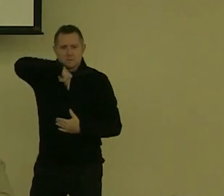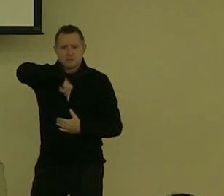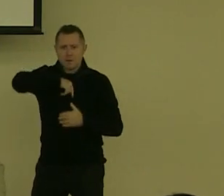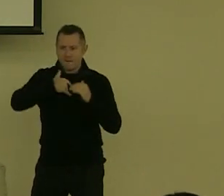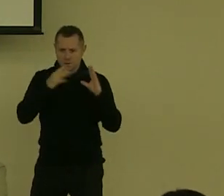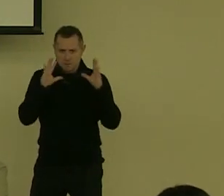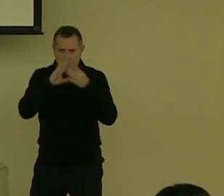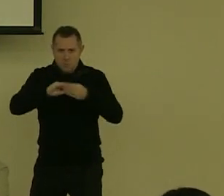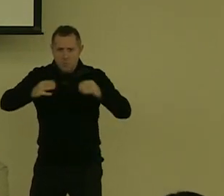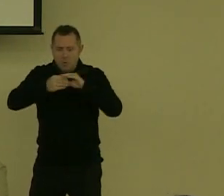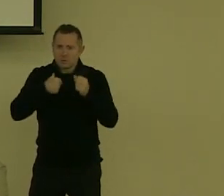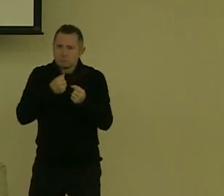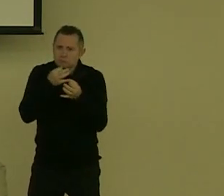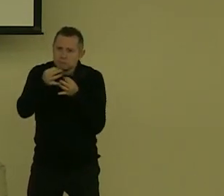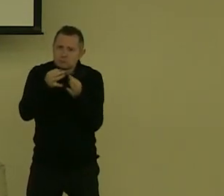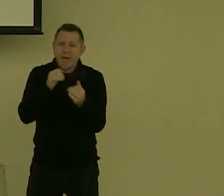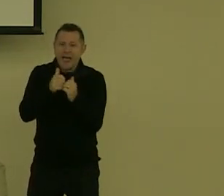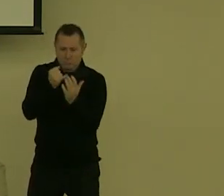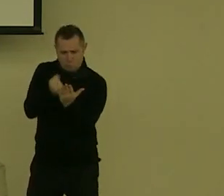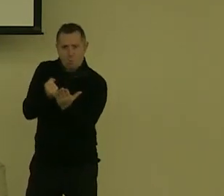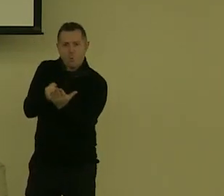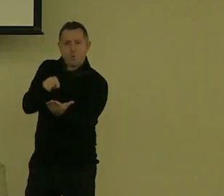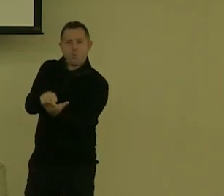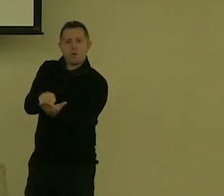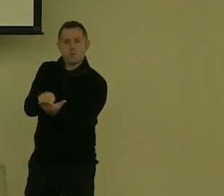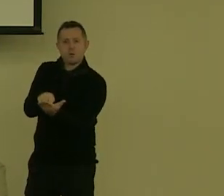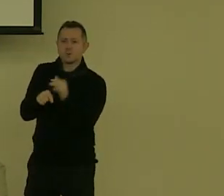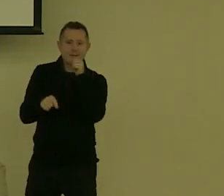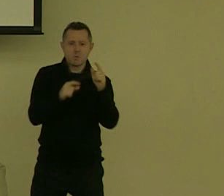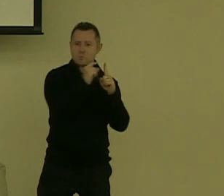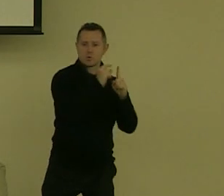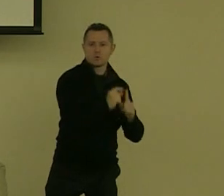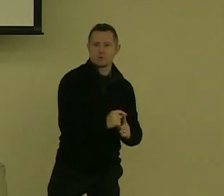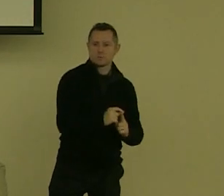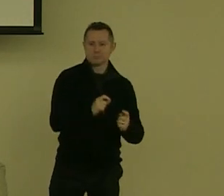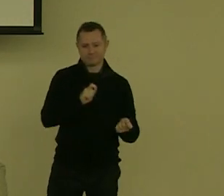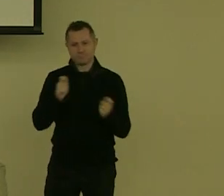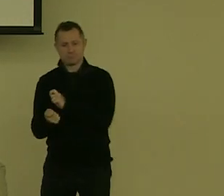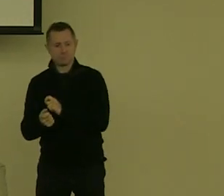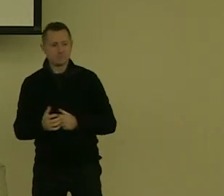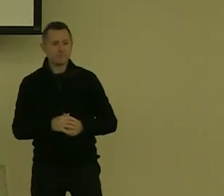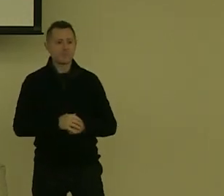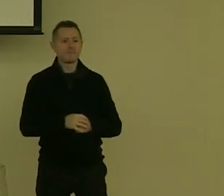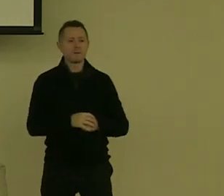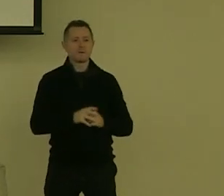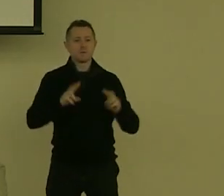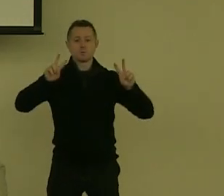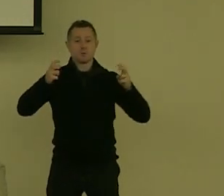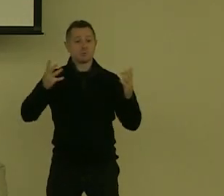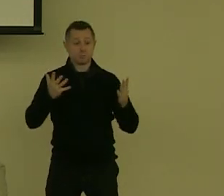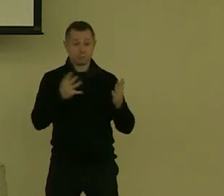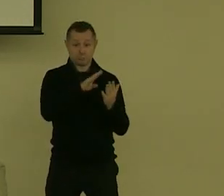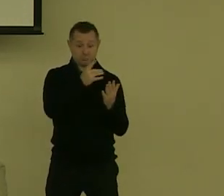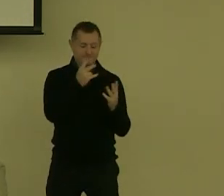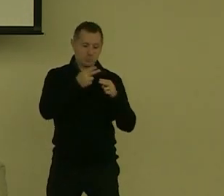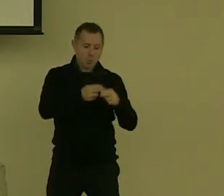and they've hosted graphic medicine conferences. So it's already happening, and I